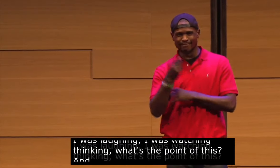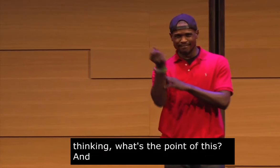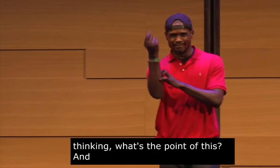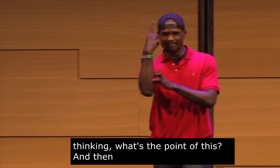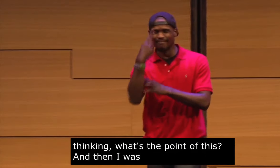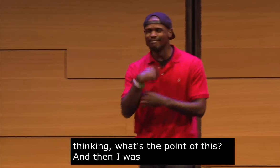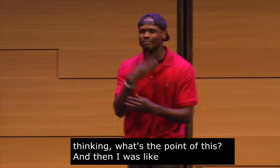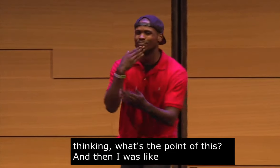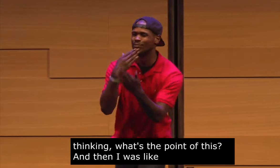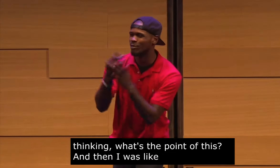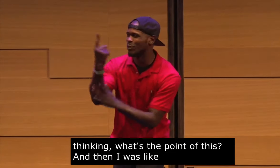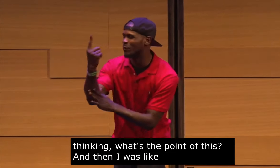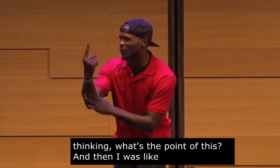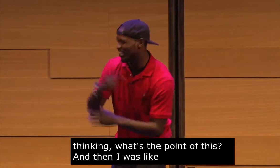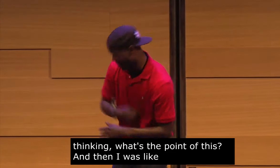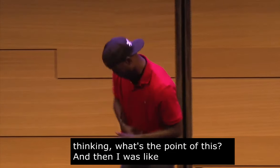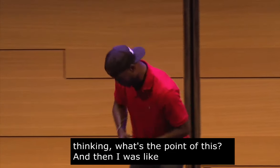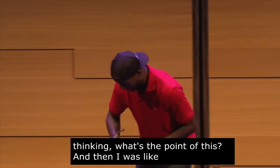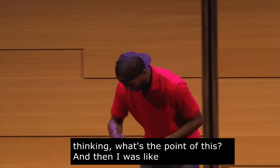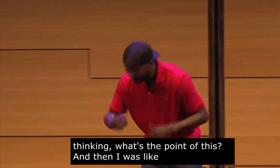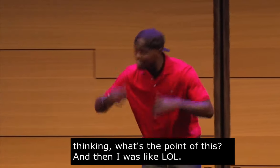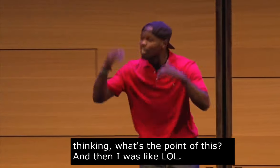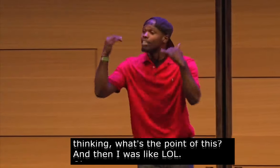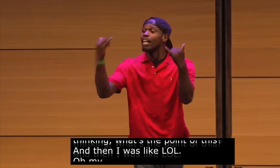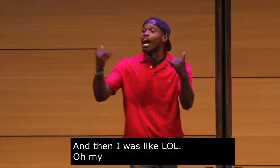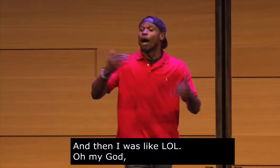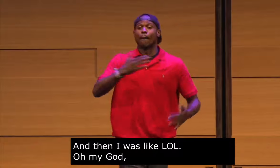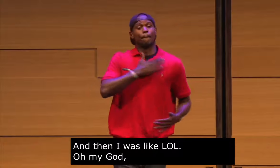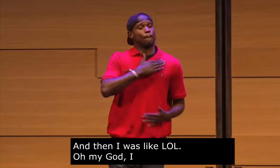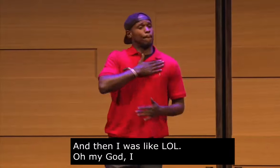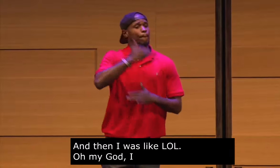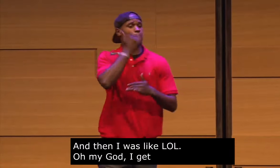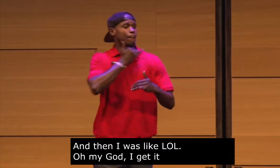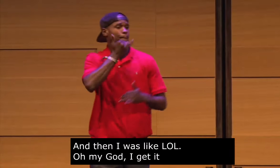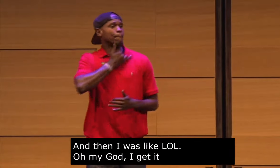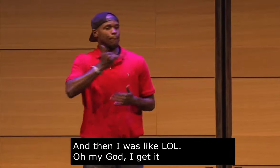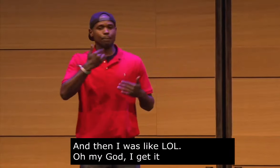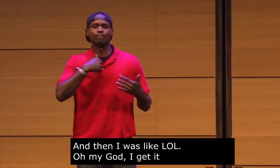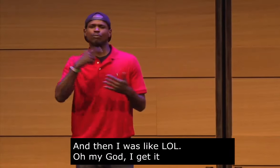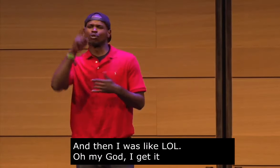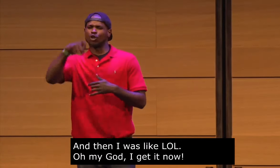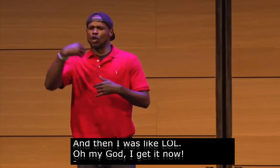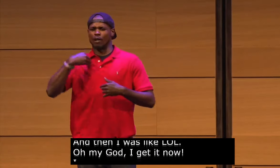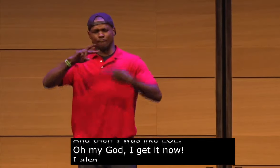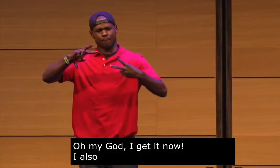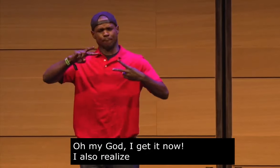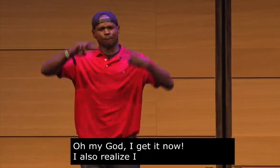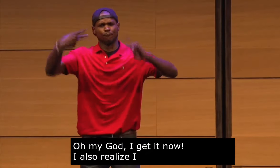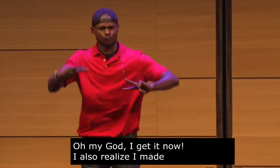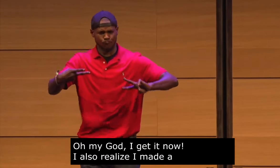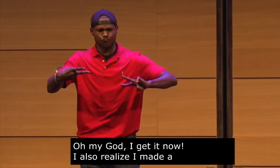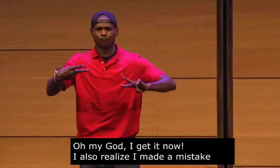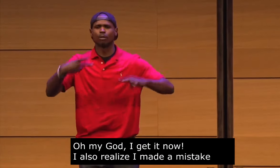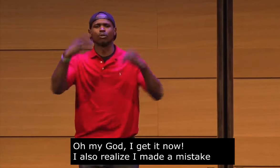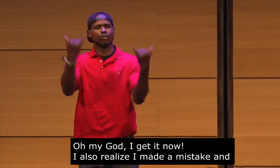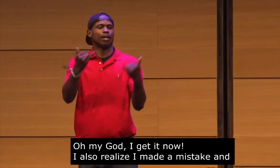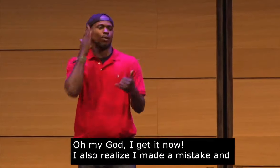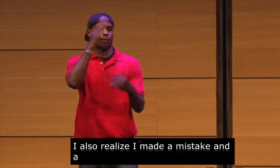this? And then I was like, LOL, oh my God, I get it now. I also realized I made a mistake